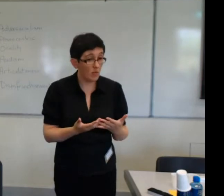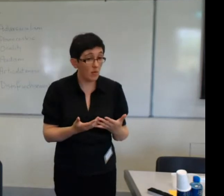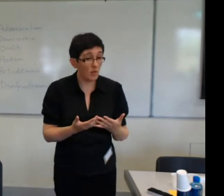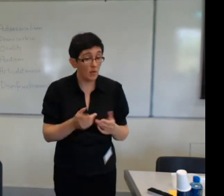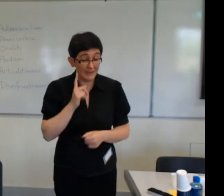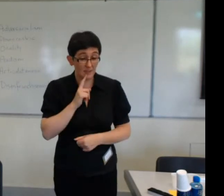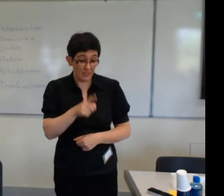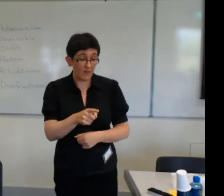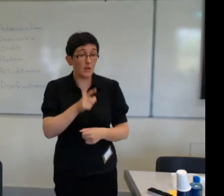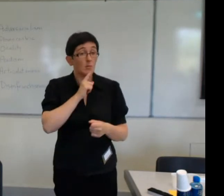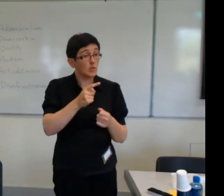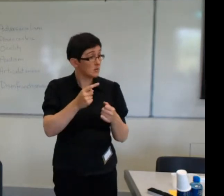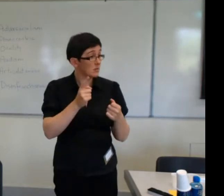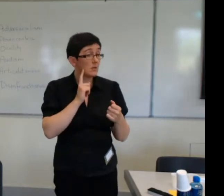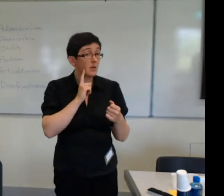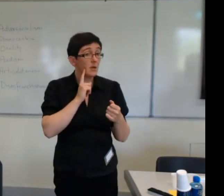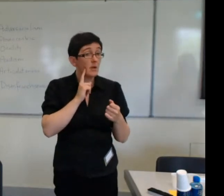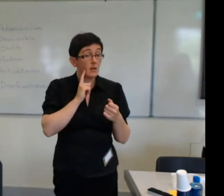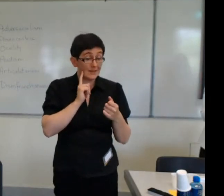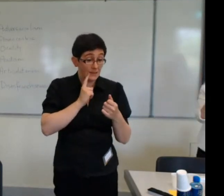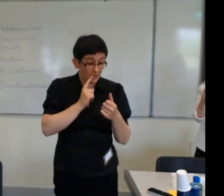deaf, but also how that intersects. There's an idea